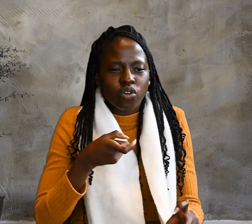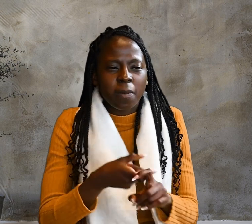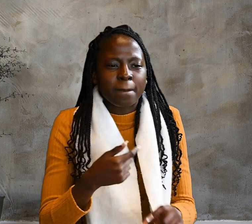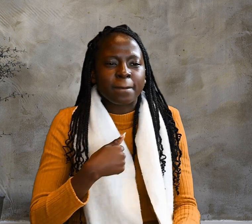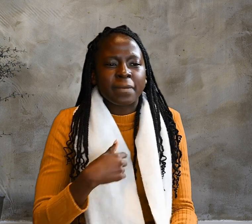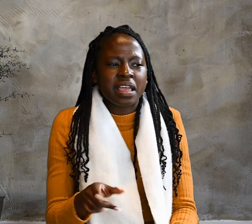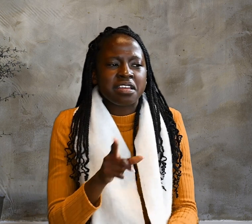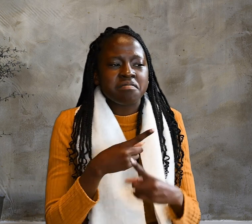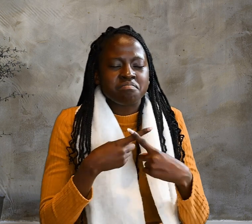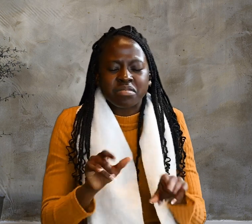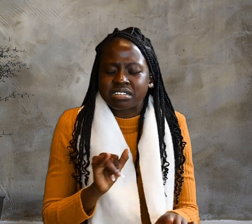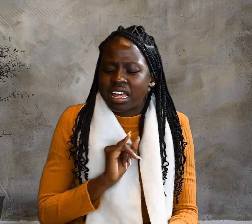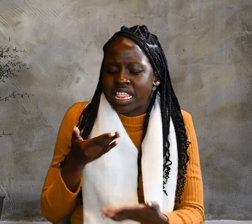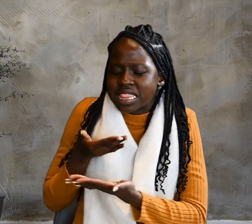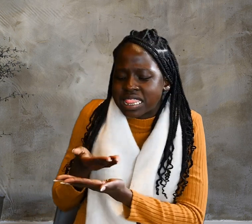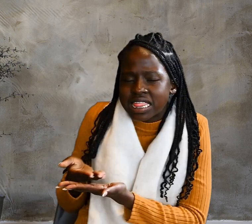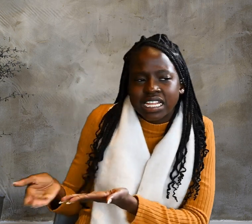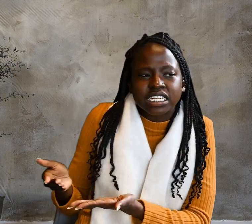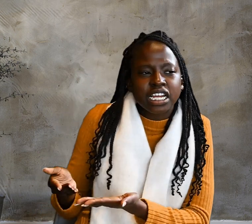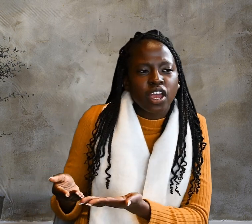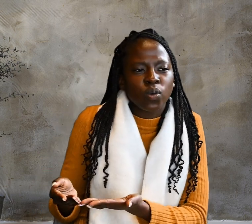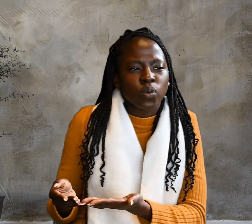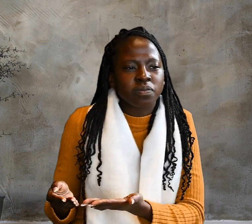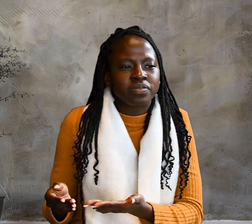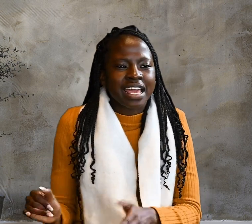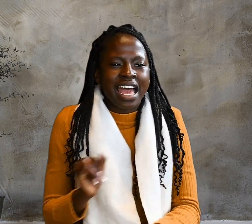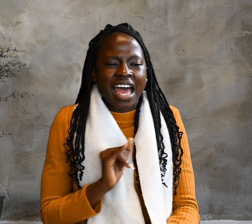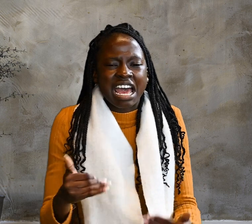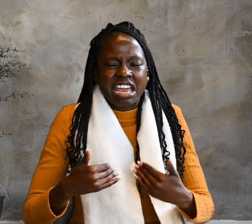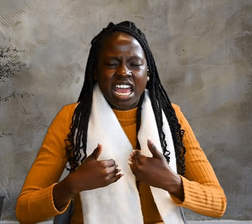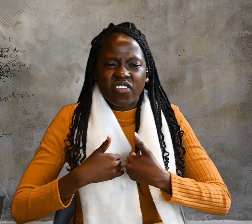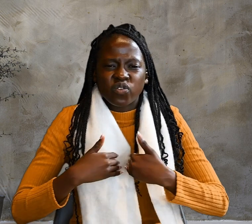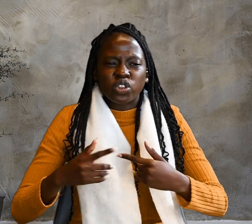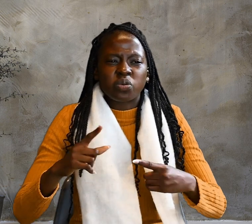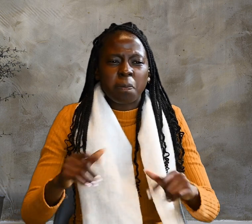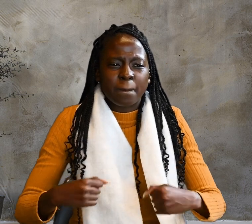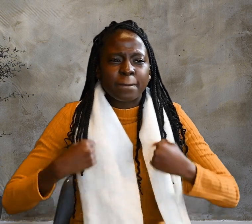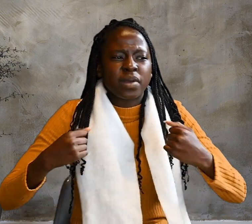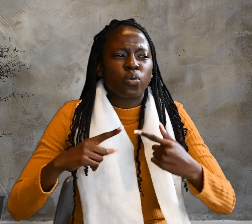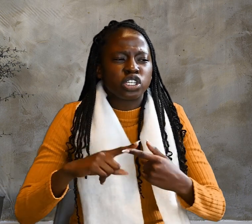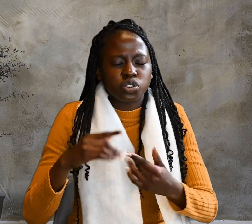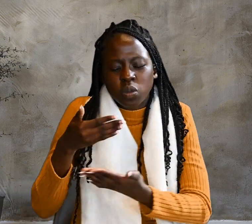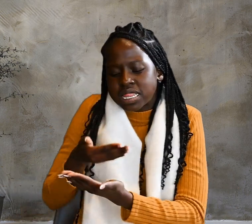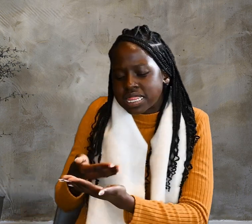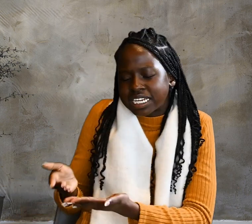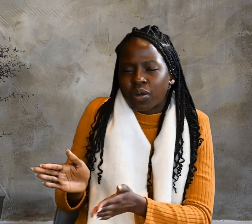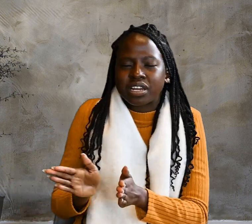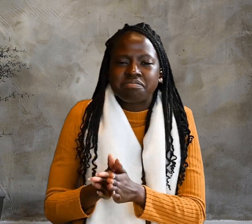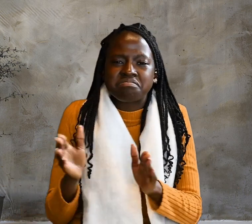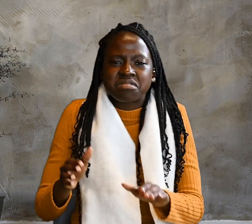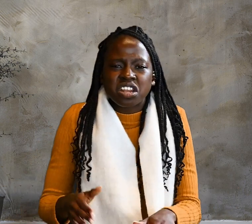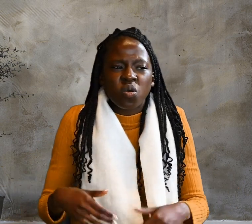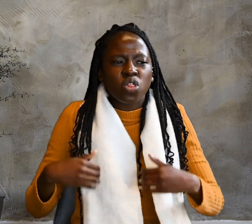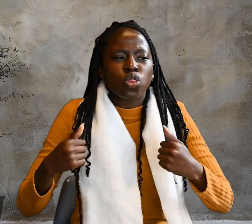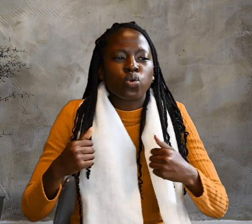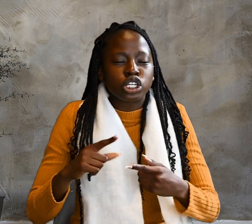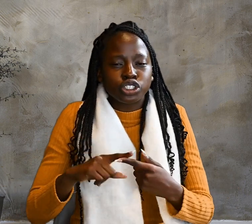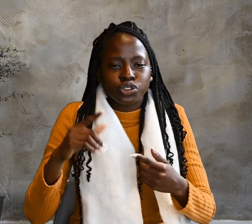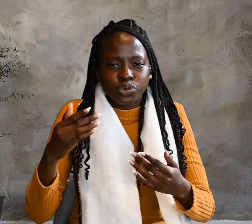accord. I have authority to lay it down and authority to take it